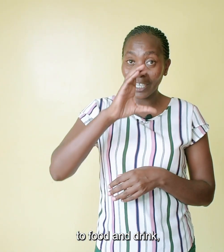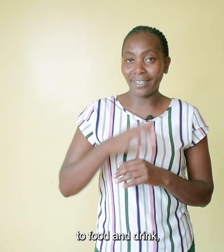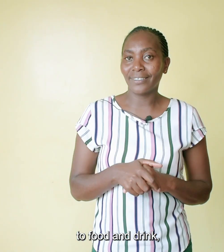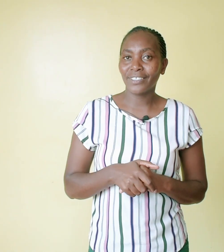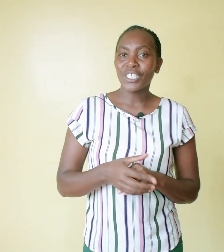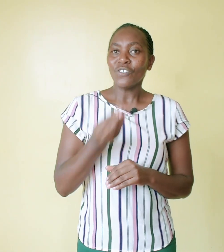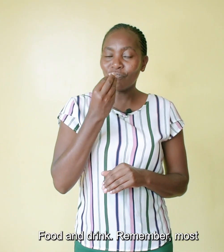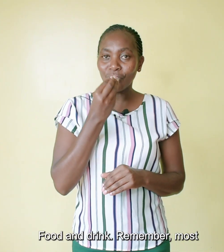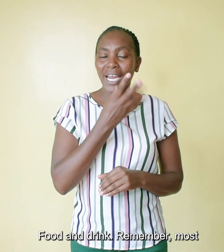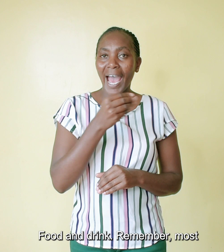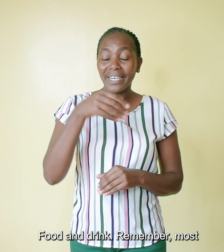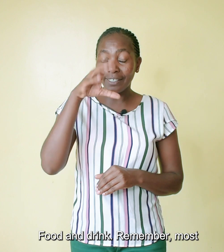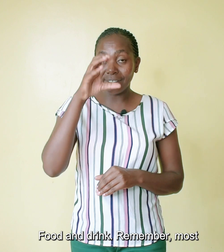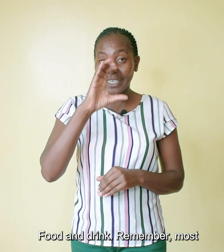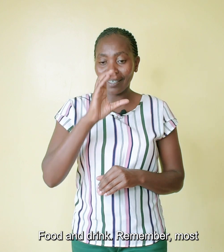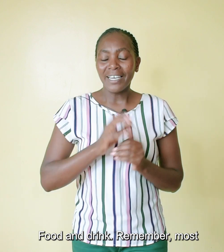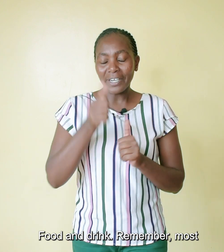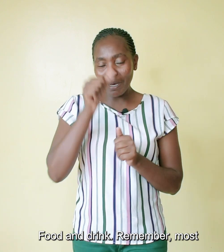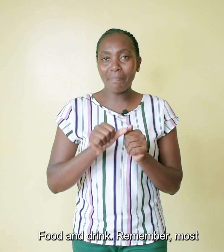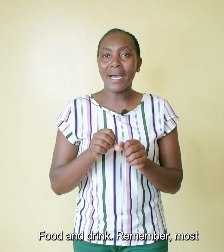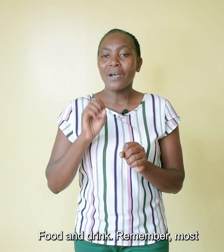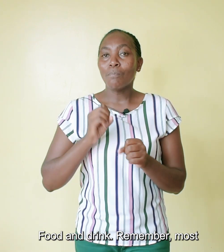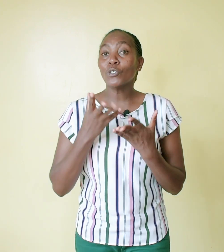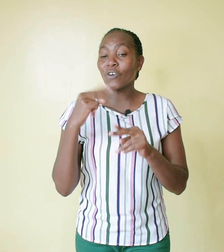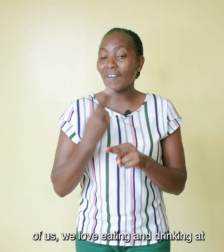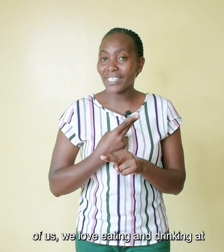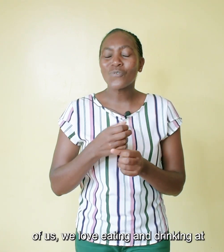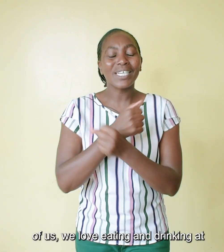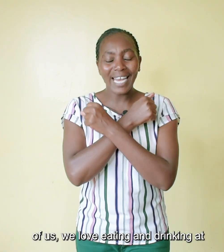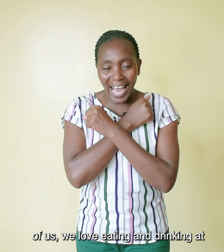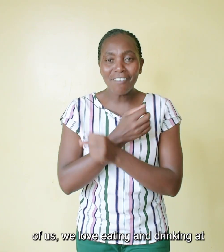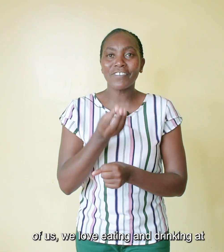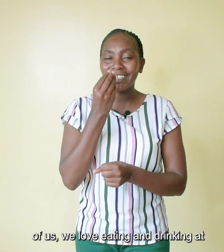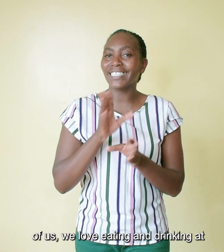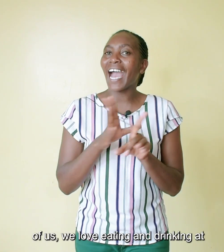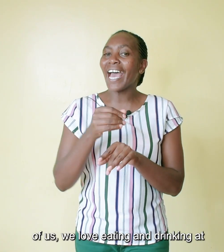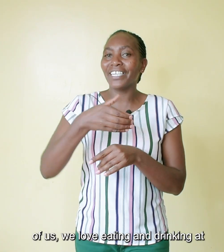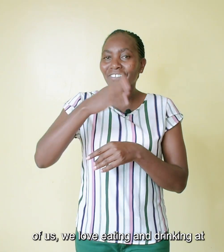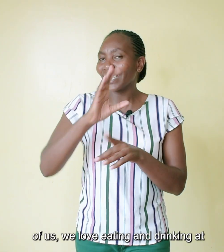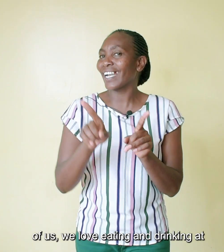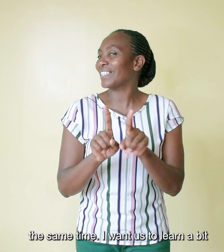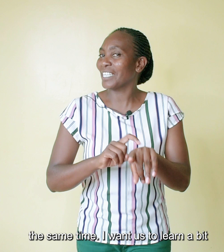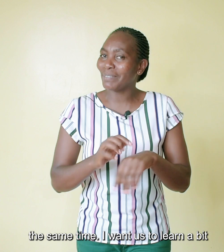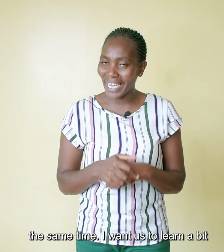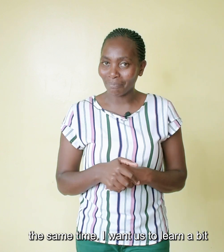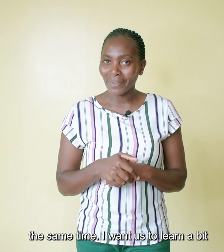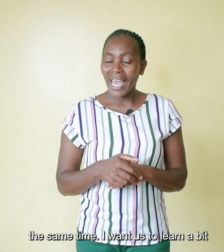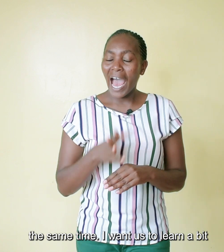drink. Food and drink. Remember, most of us, we love eating and drinking at the same time. I